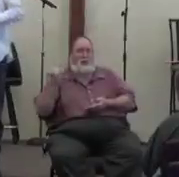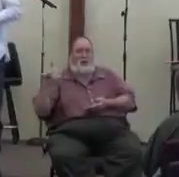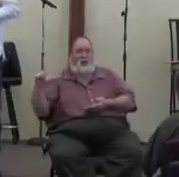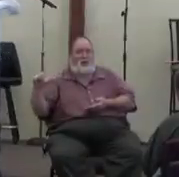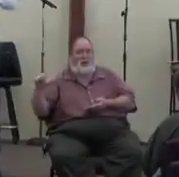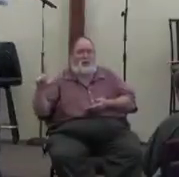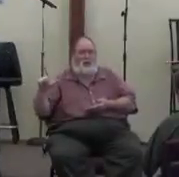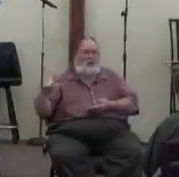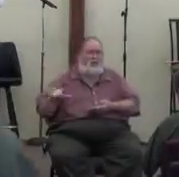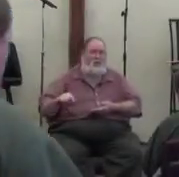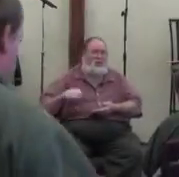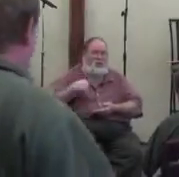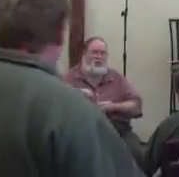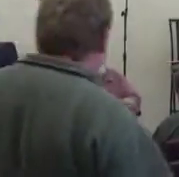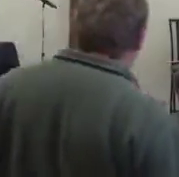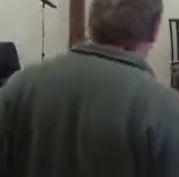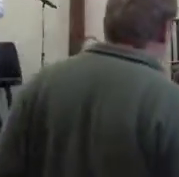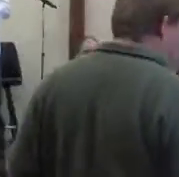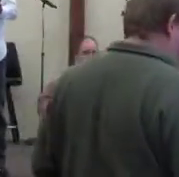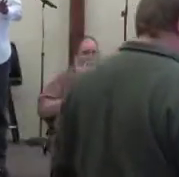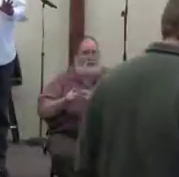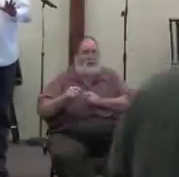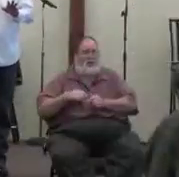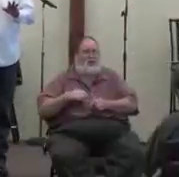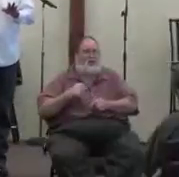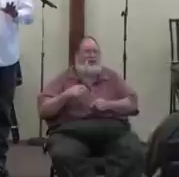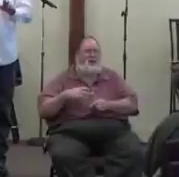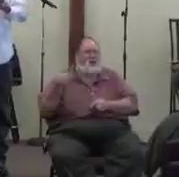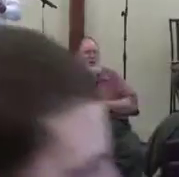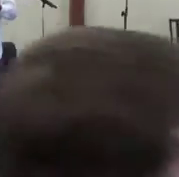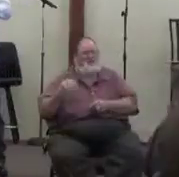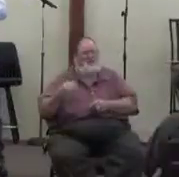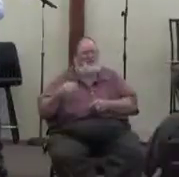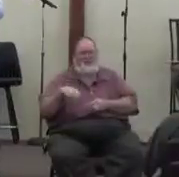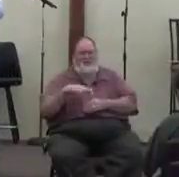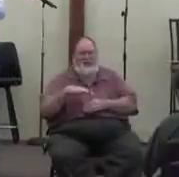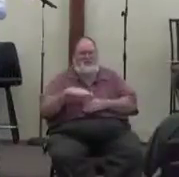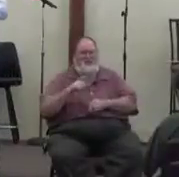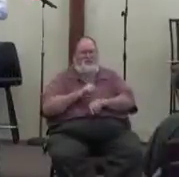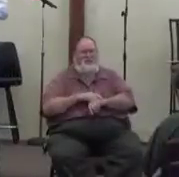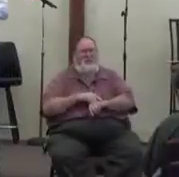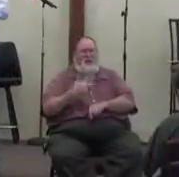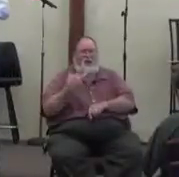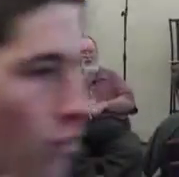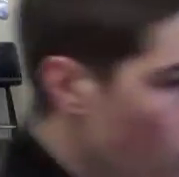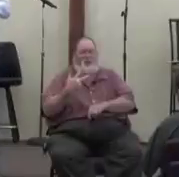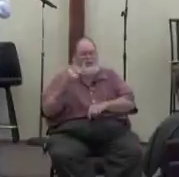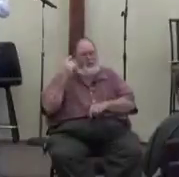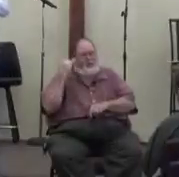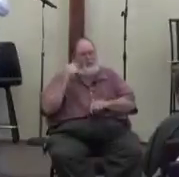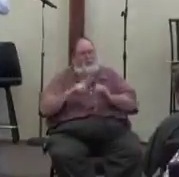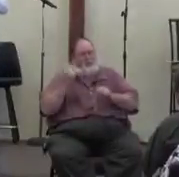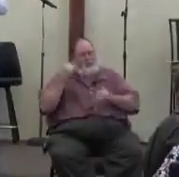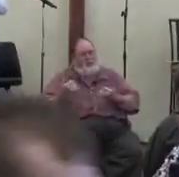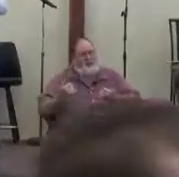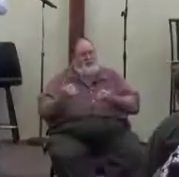And I got to go pick it up. And I'd like to leave around 3, and I know that's early. But if any of you could help go with me,